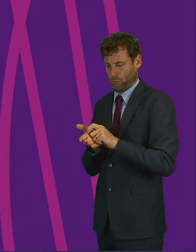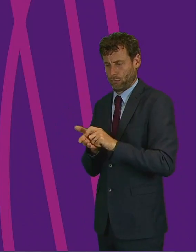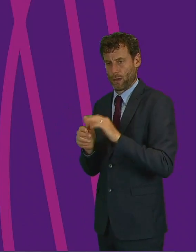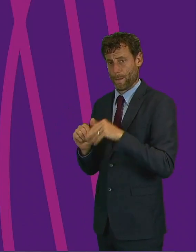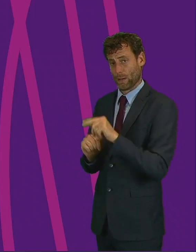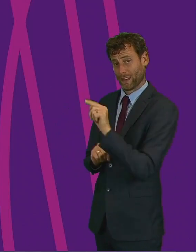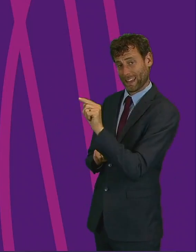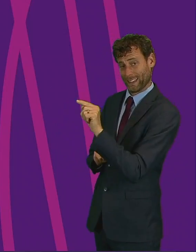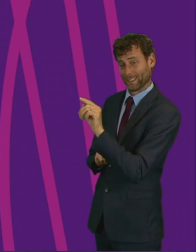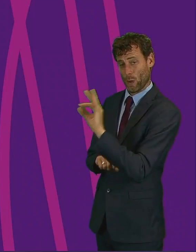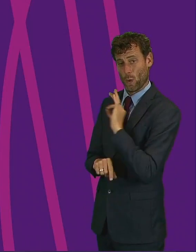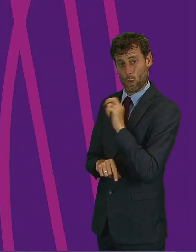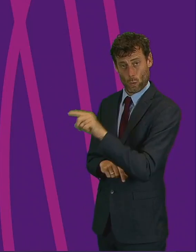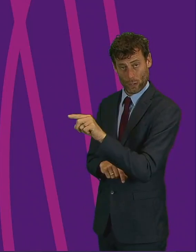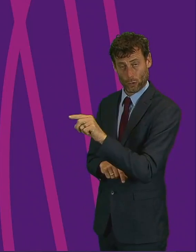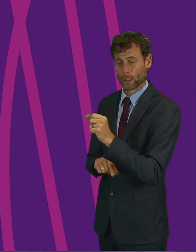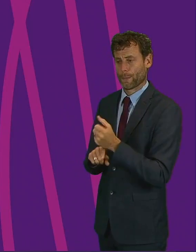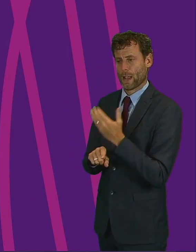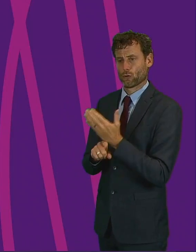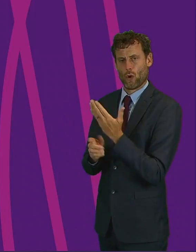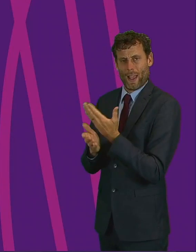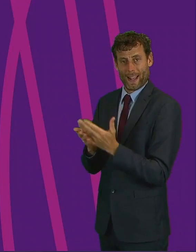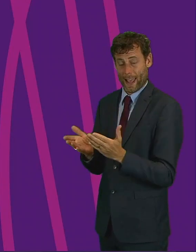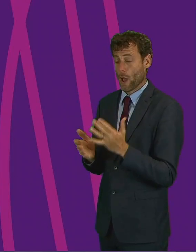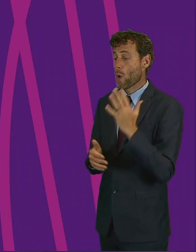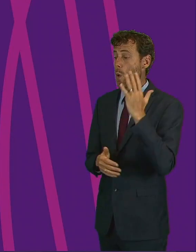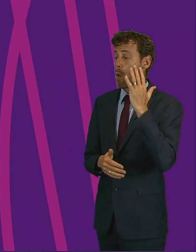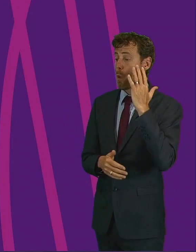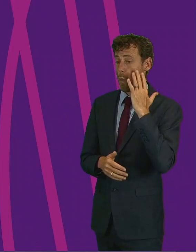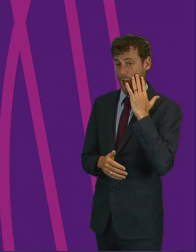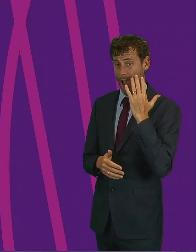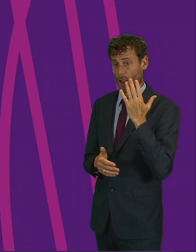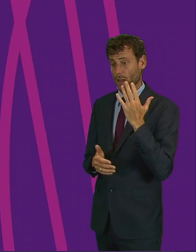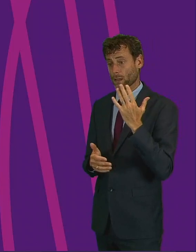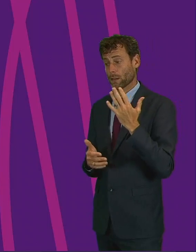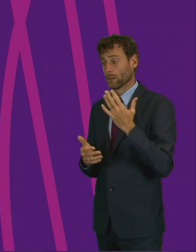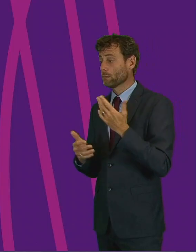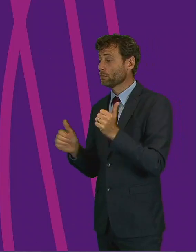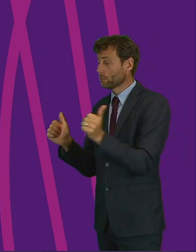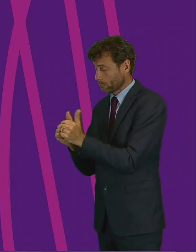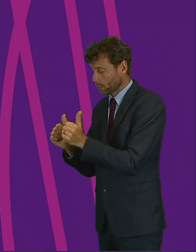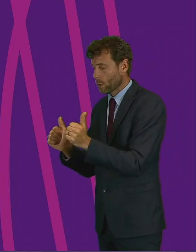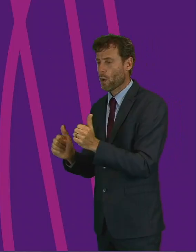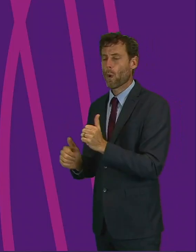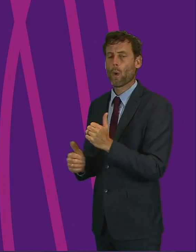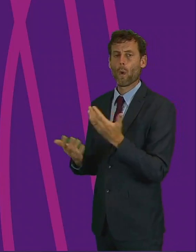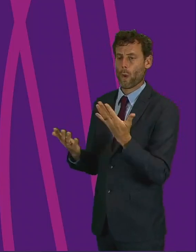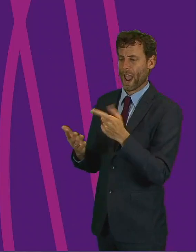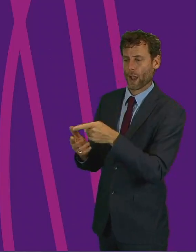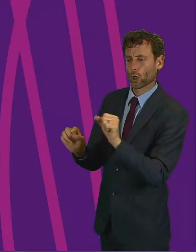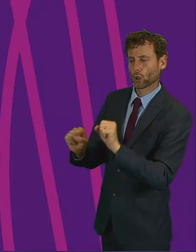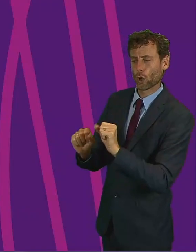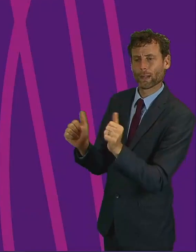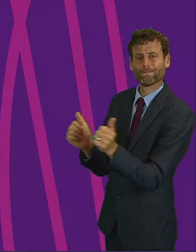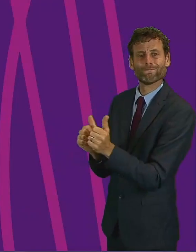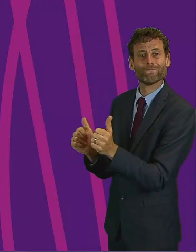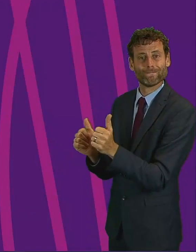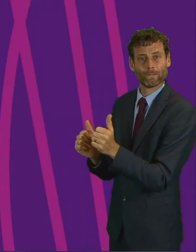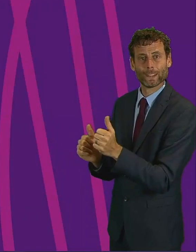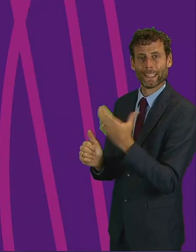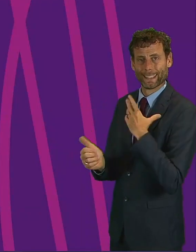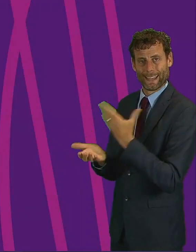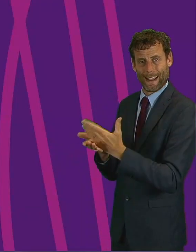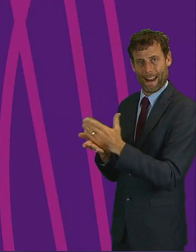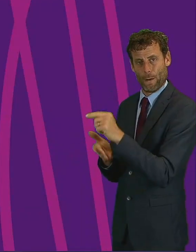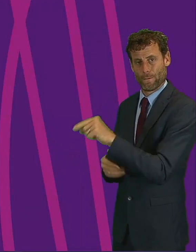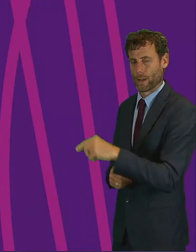aspects of that and to make clear where we have those assurances and where we are still seeking to get those assurances. Peter Chapman, to be followed